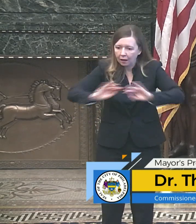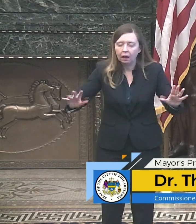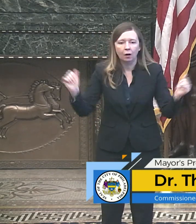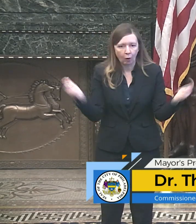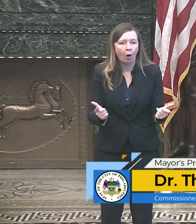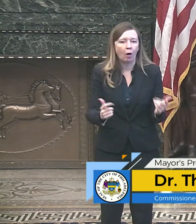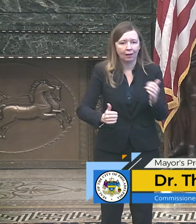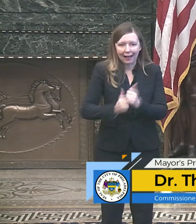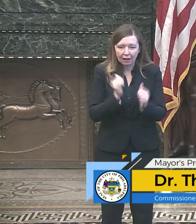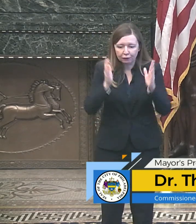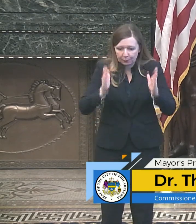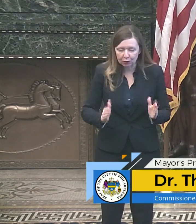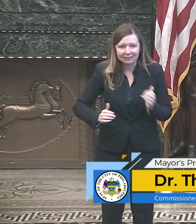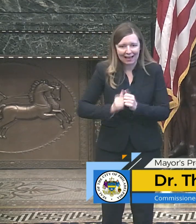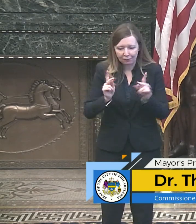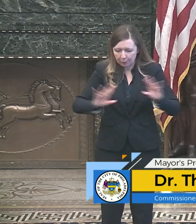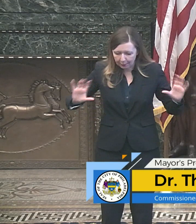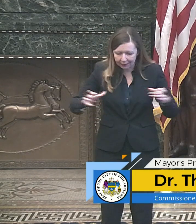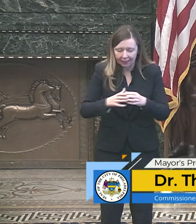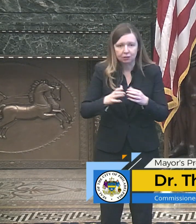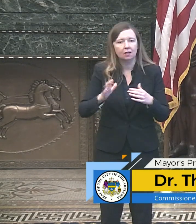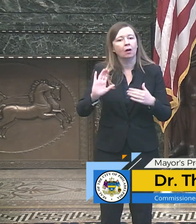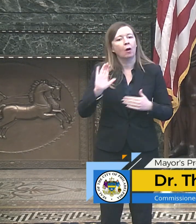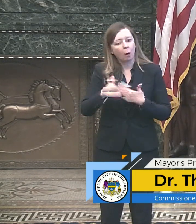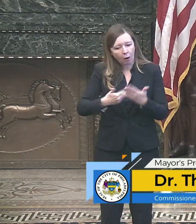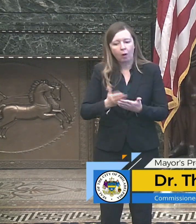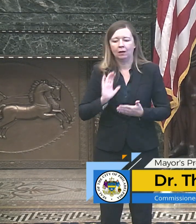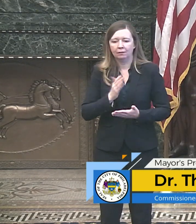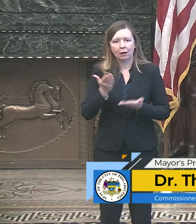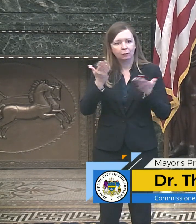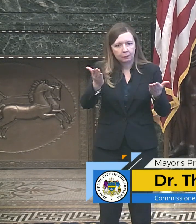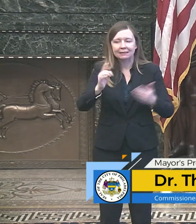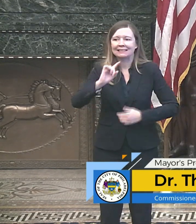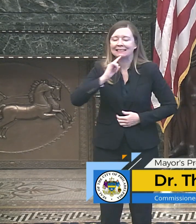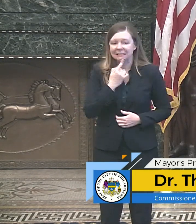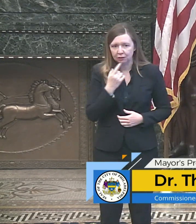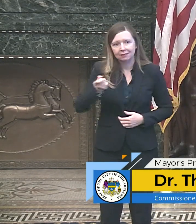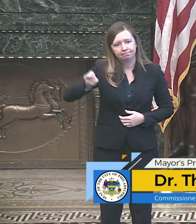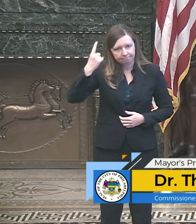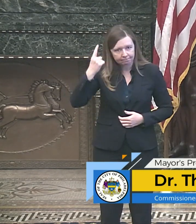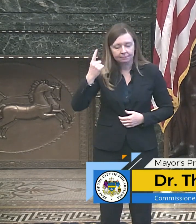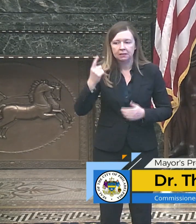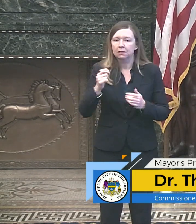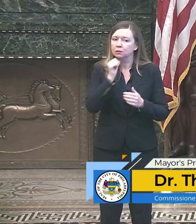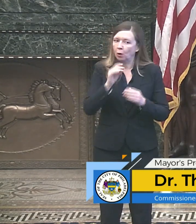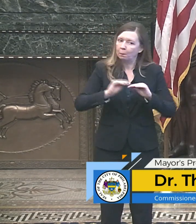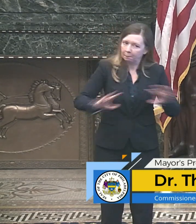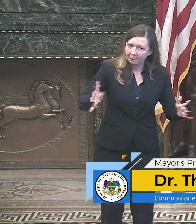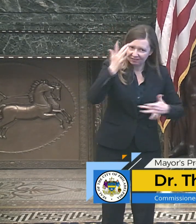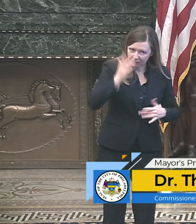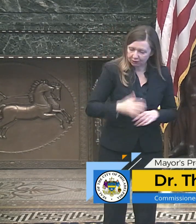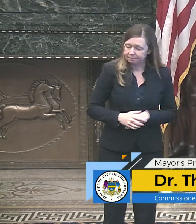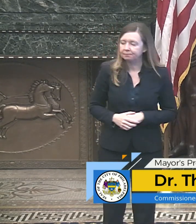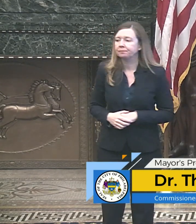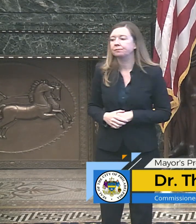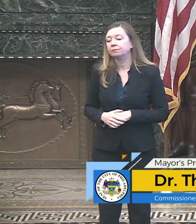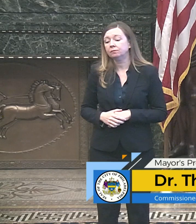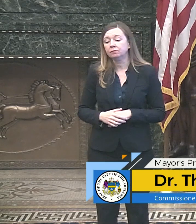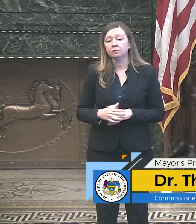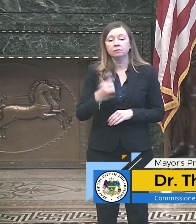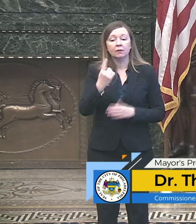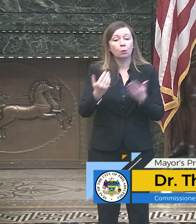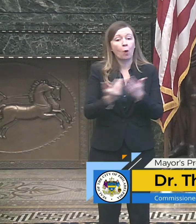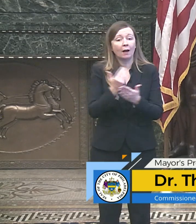population. Everyone needs to take our recommendations seriously to avoid getting the infection or passing on the infection. We have one